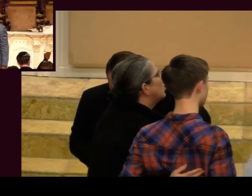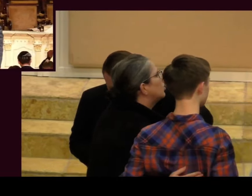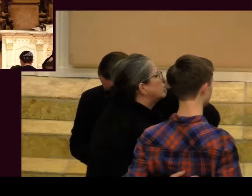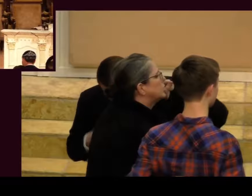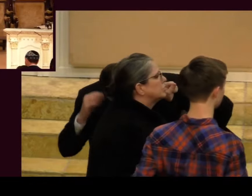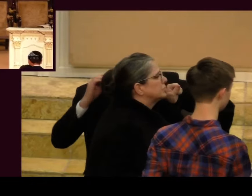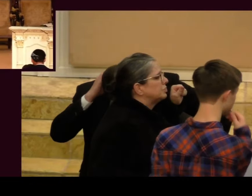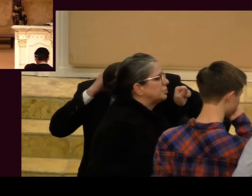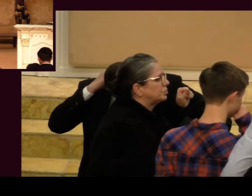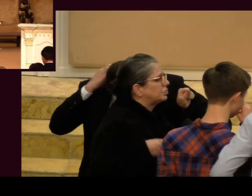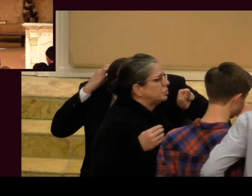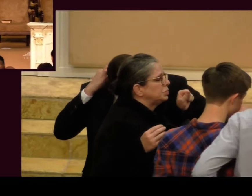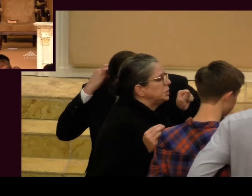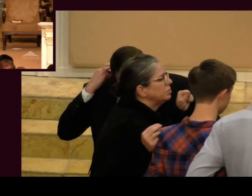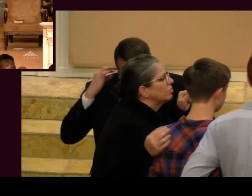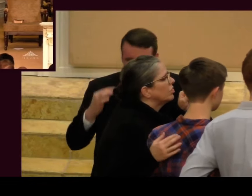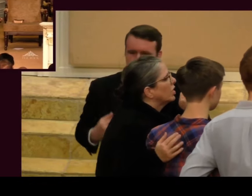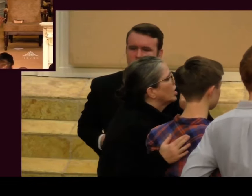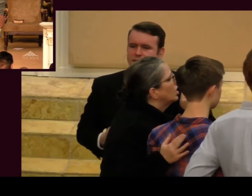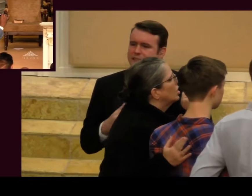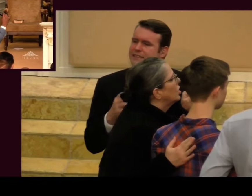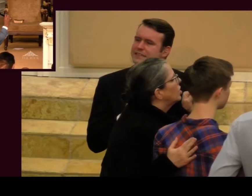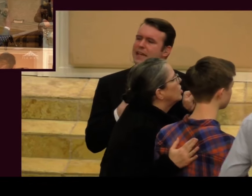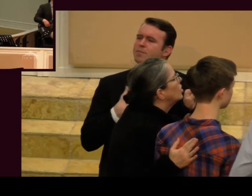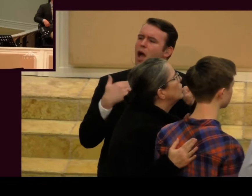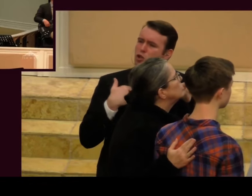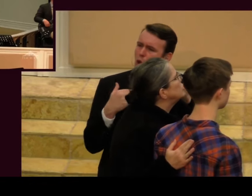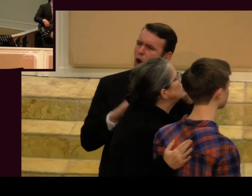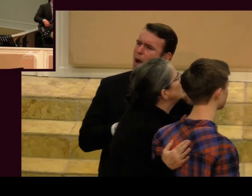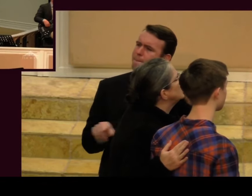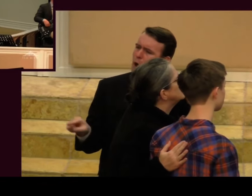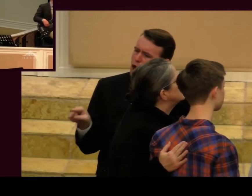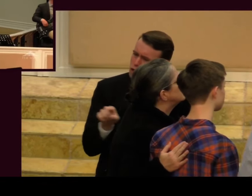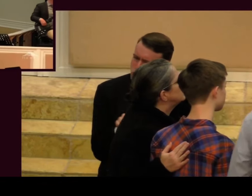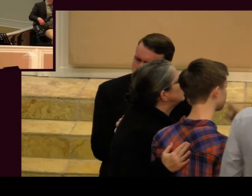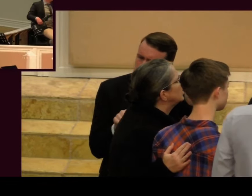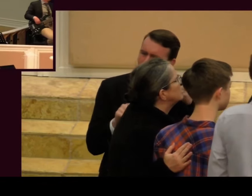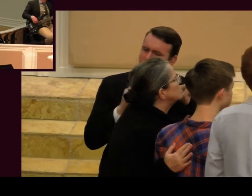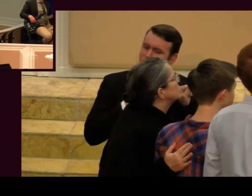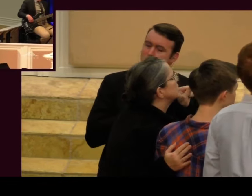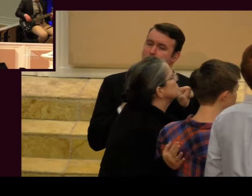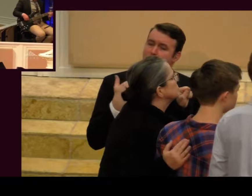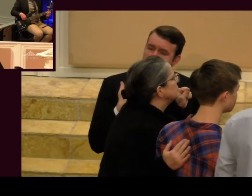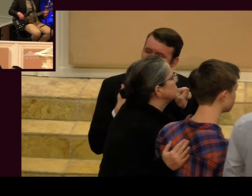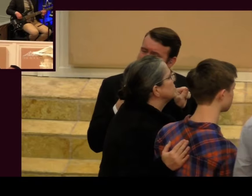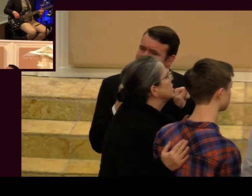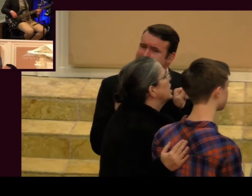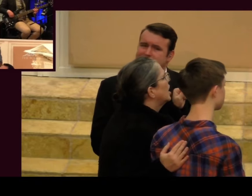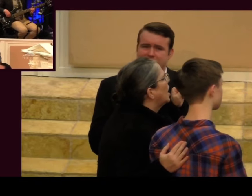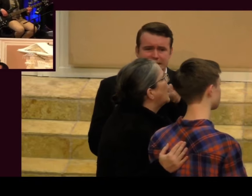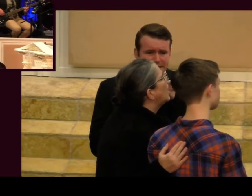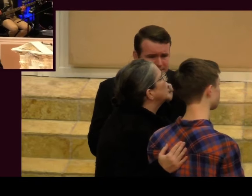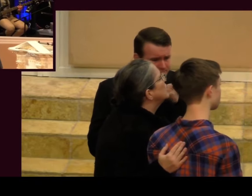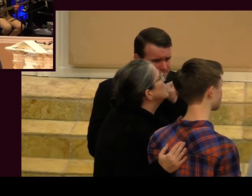Take my yoke upon you, for my yoke is